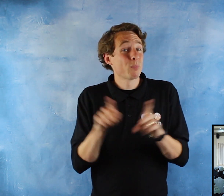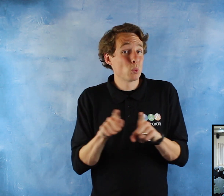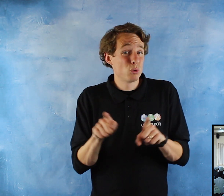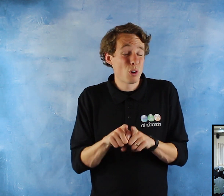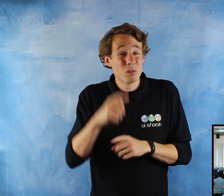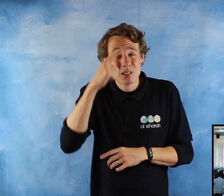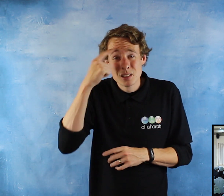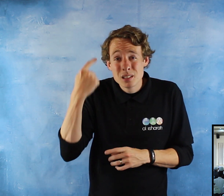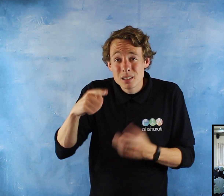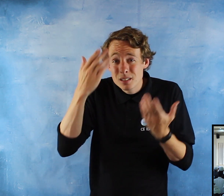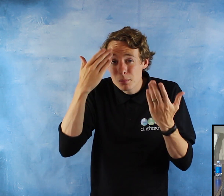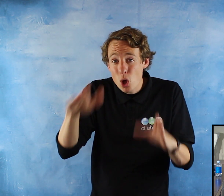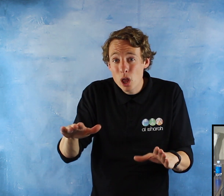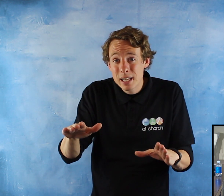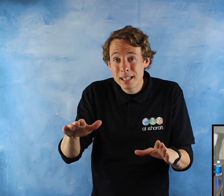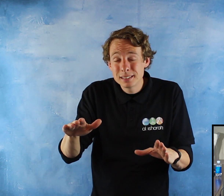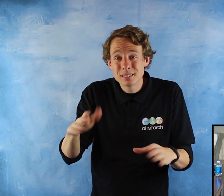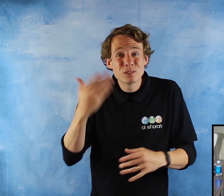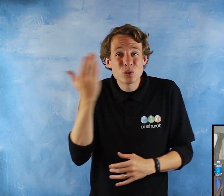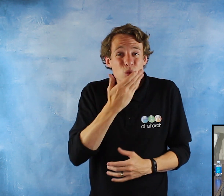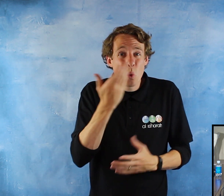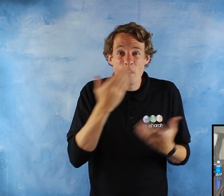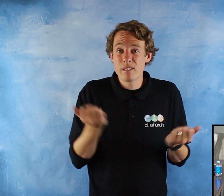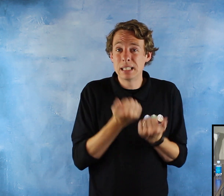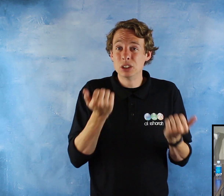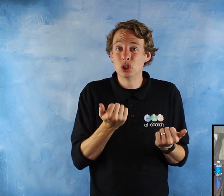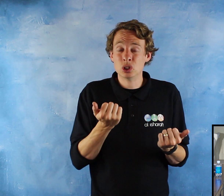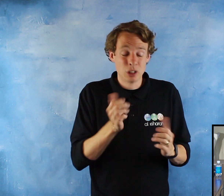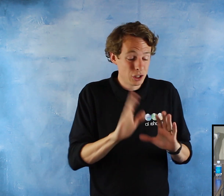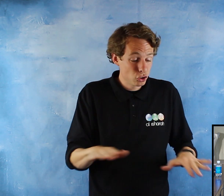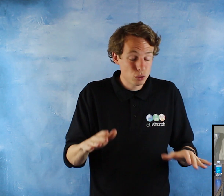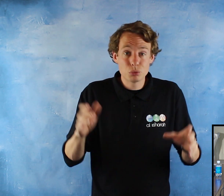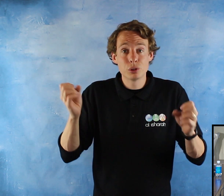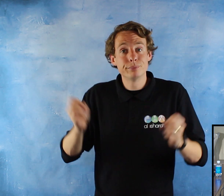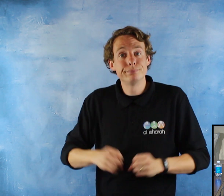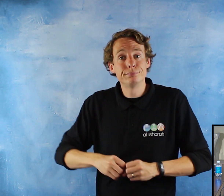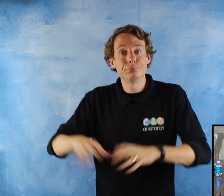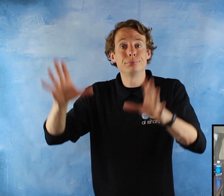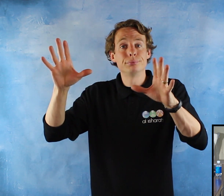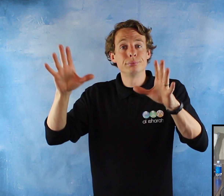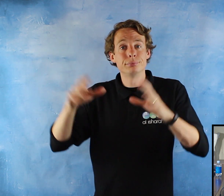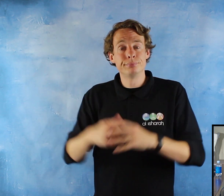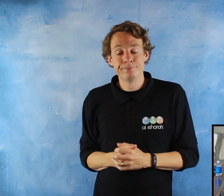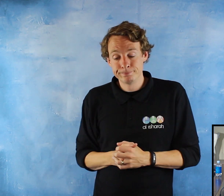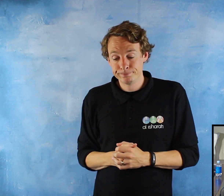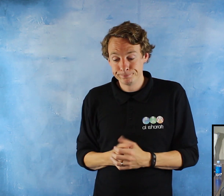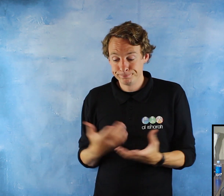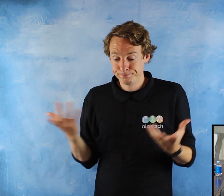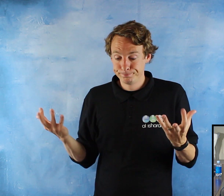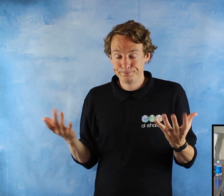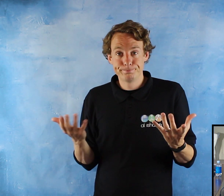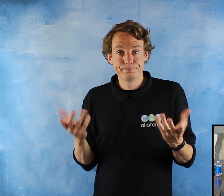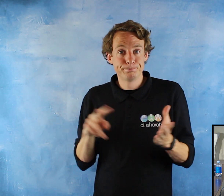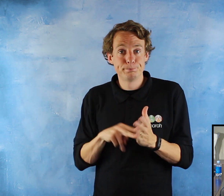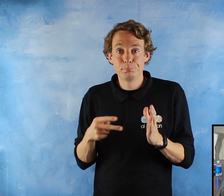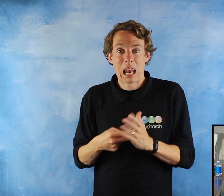Summer holiday started already. Our children are free now. What is our plan for them? If you